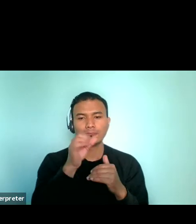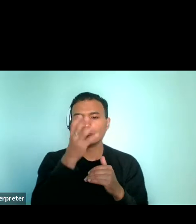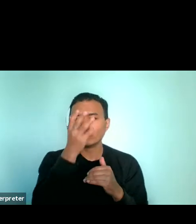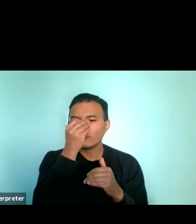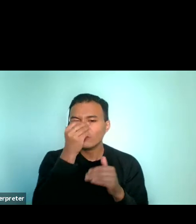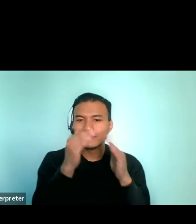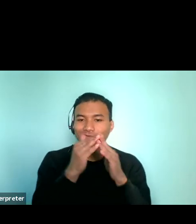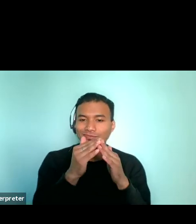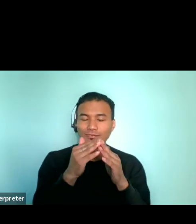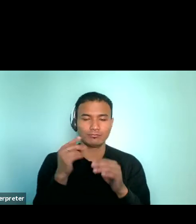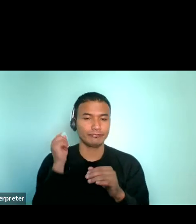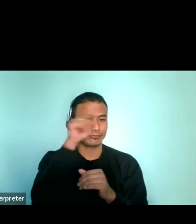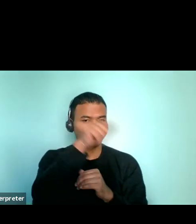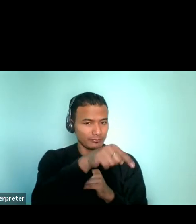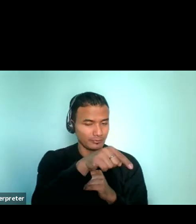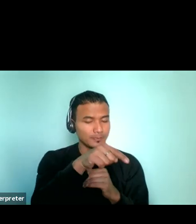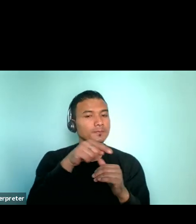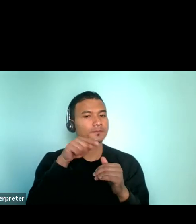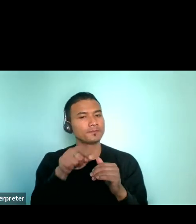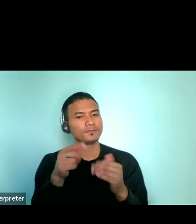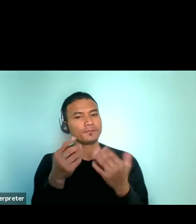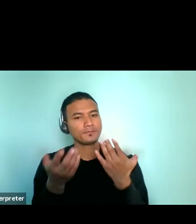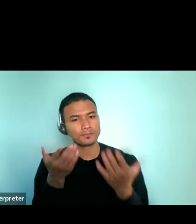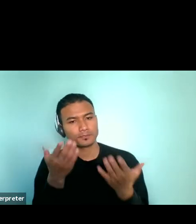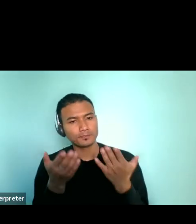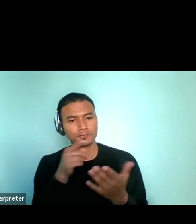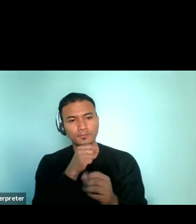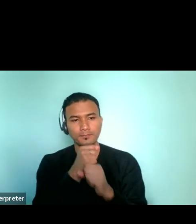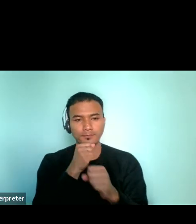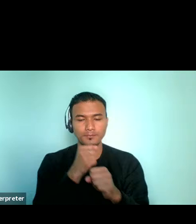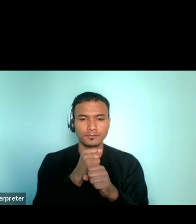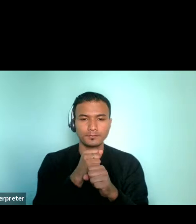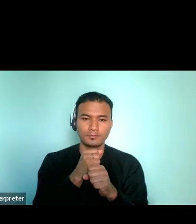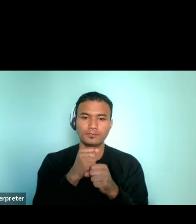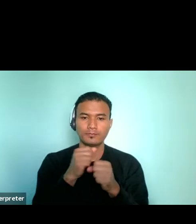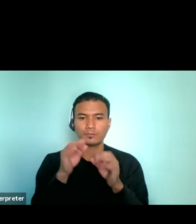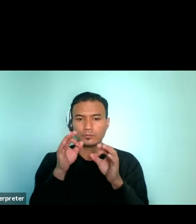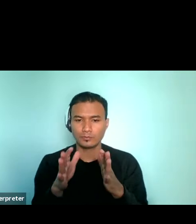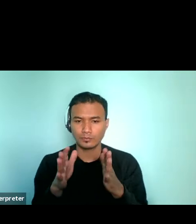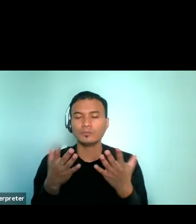there. They went there and they already clear, yeah, actually